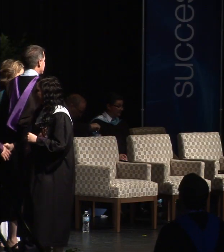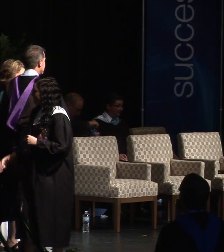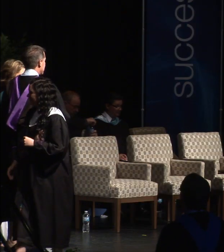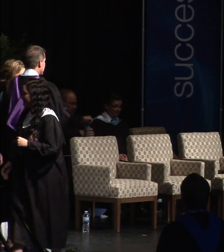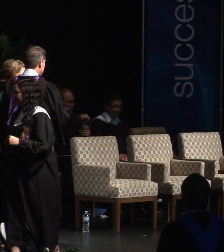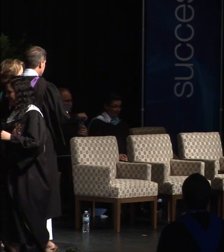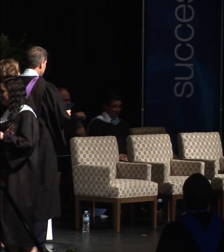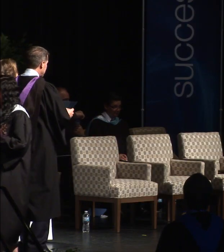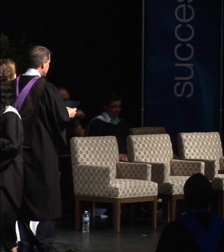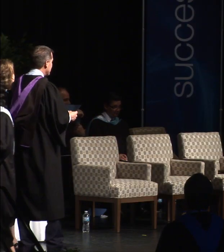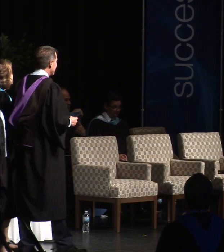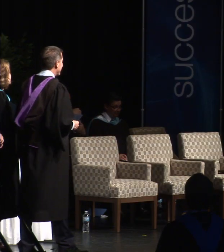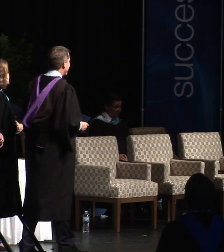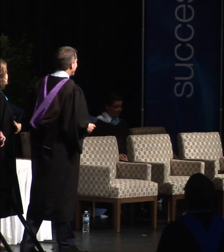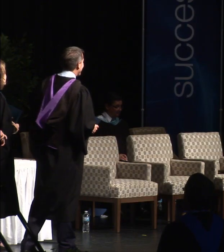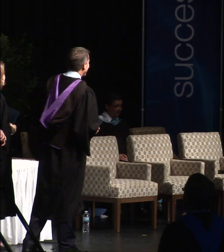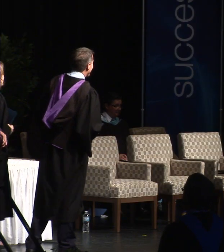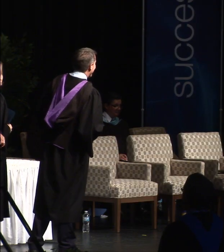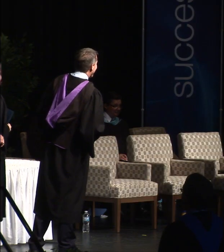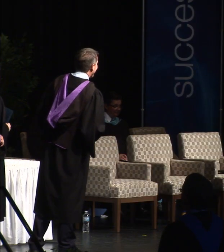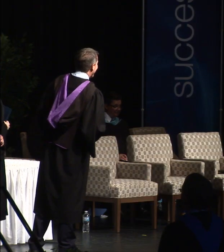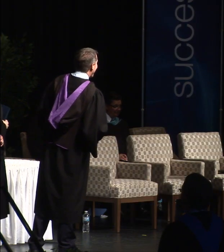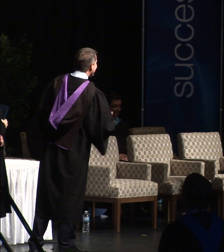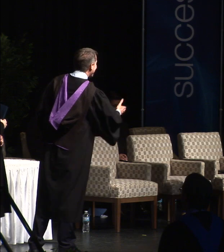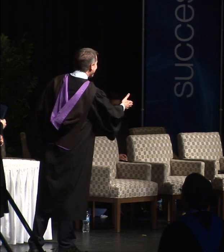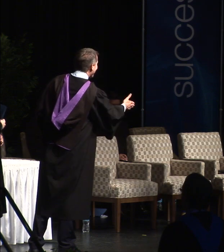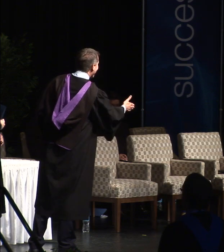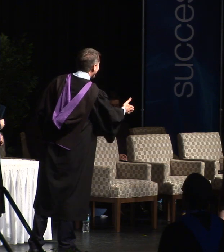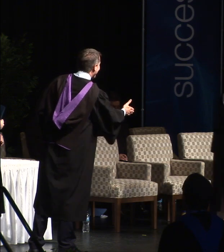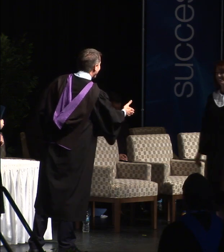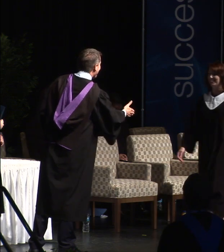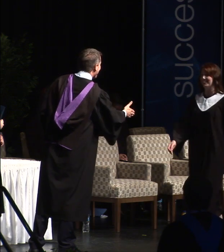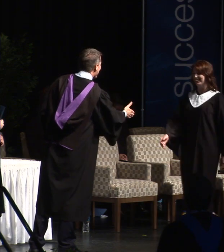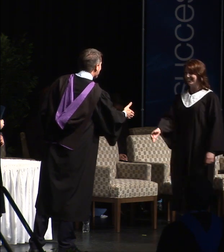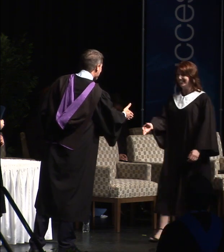Geneva Martha Dix, honors.